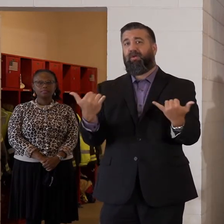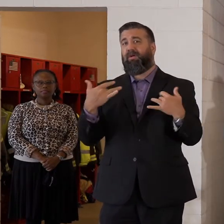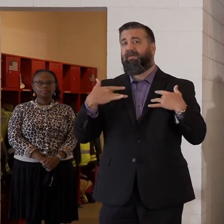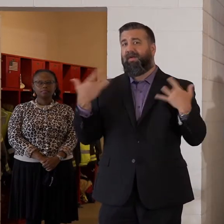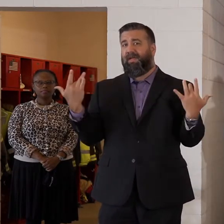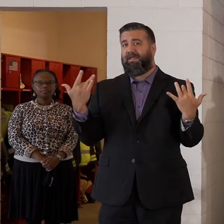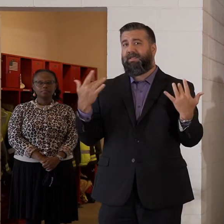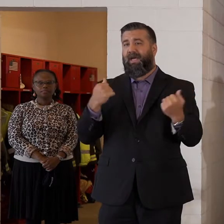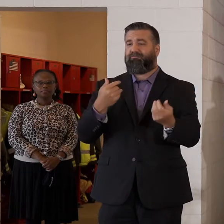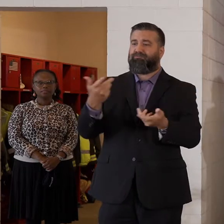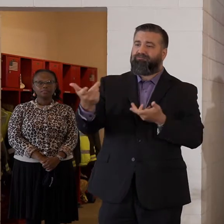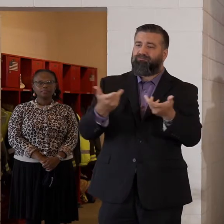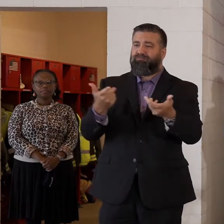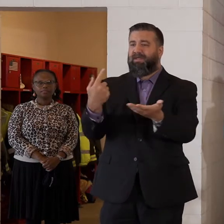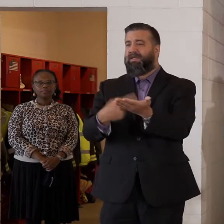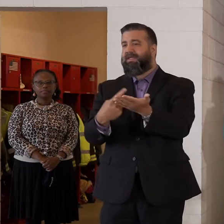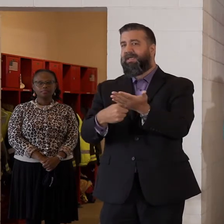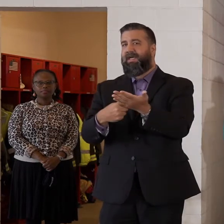exchange information.